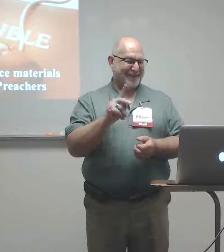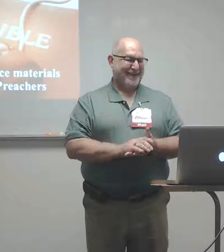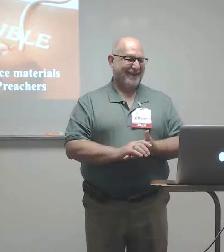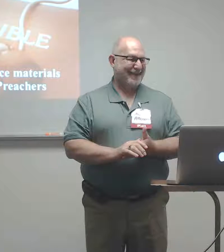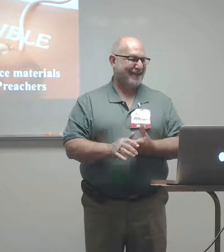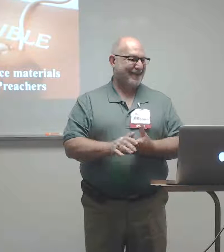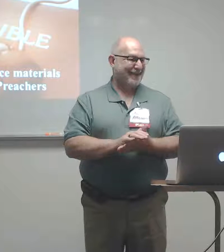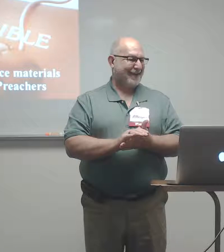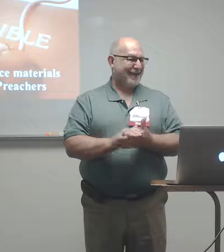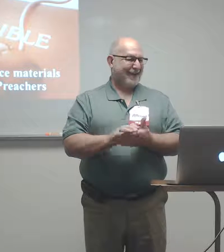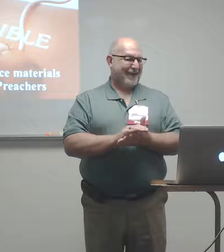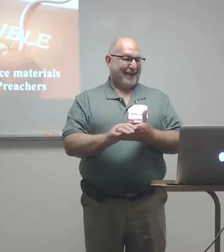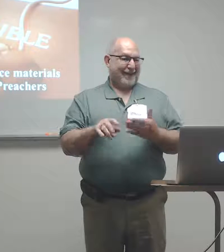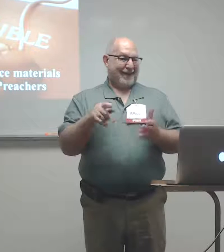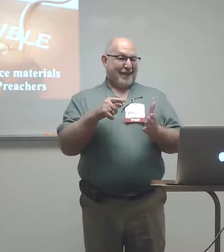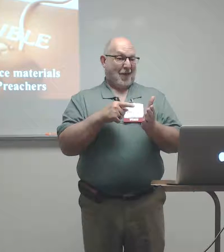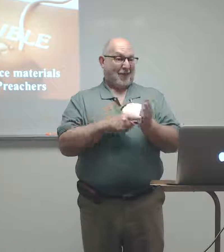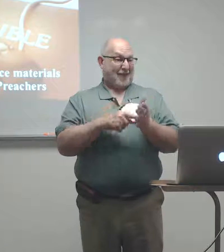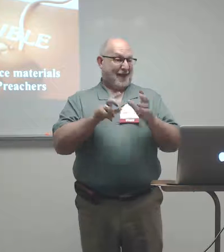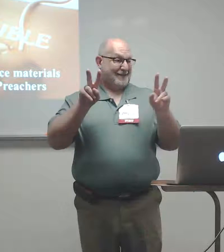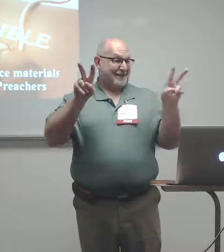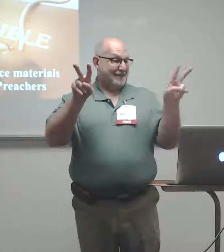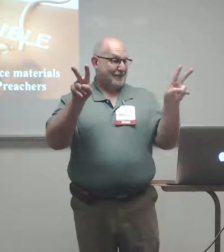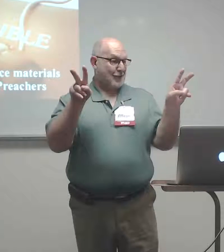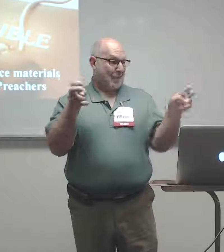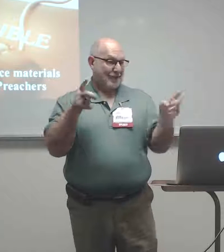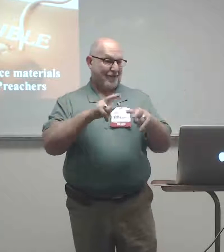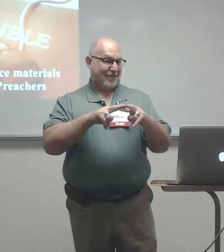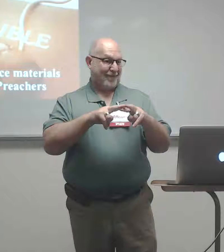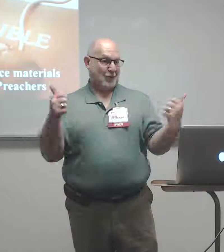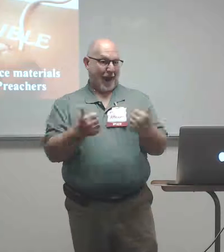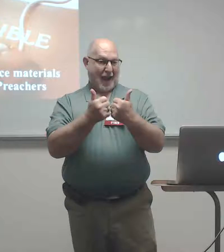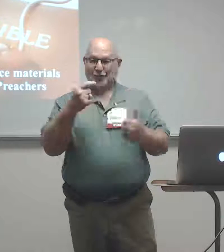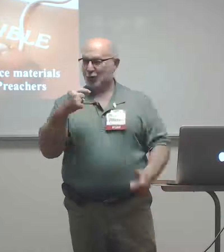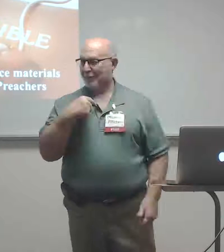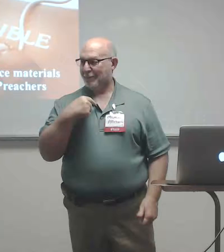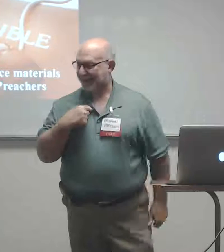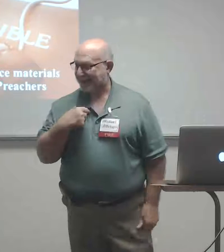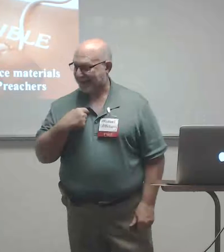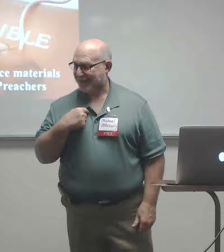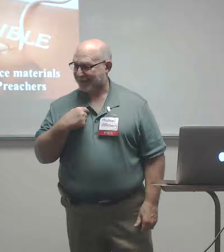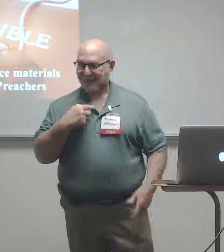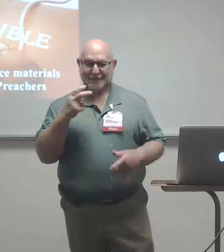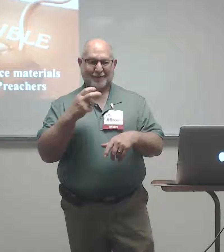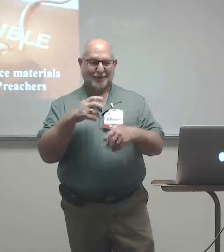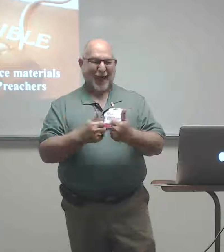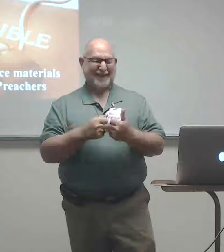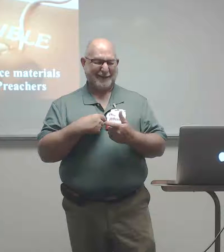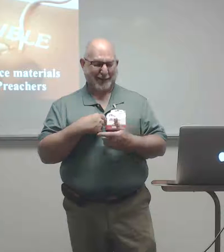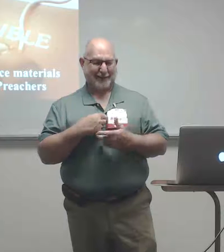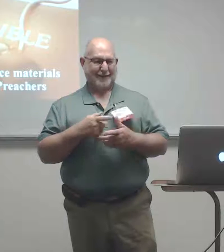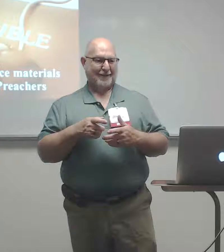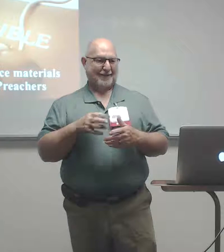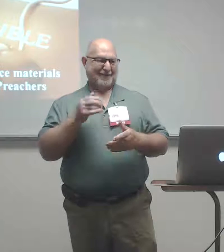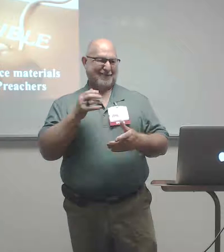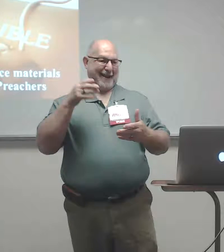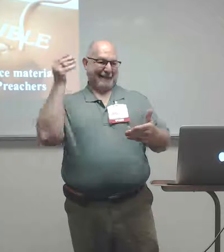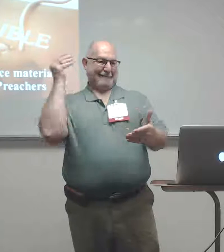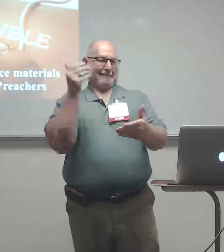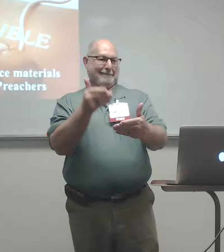If you're back, don't back. These chapters are very challenging to me. Charlie, like a very